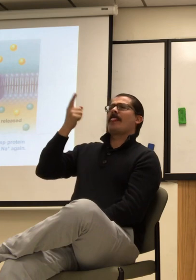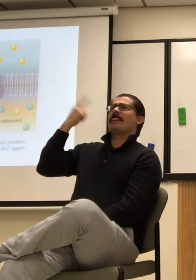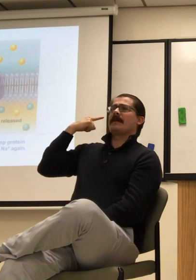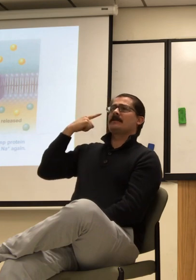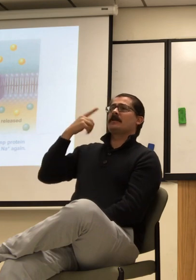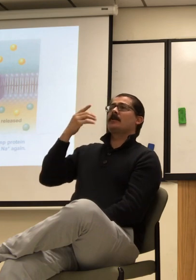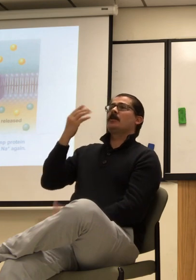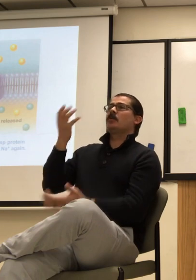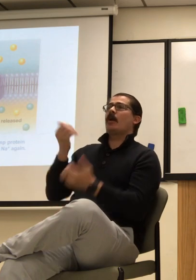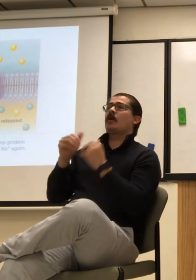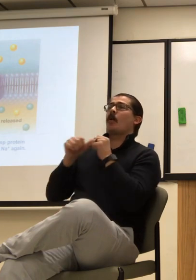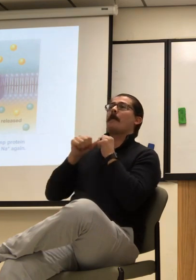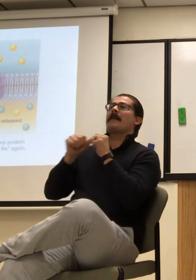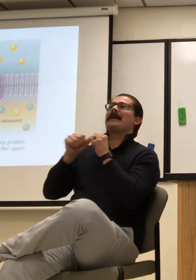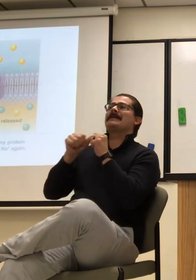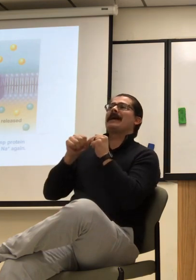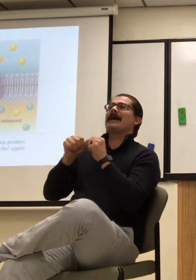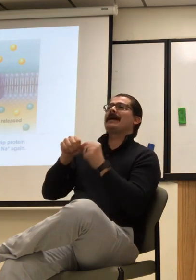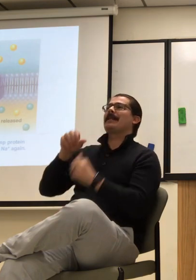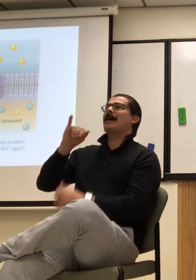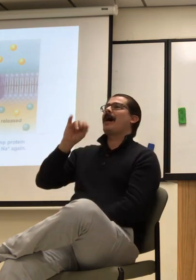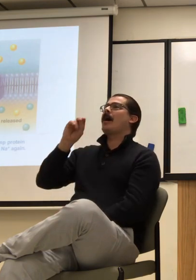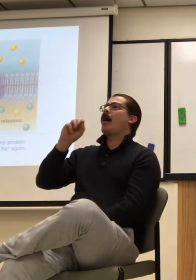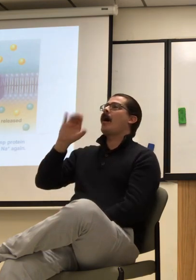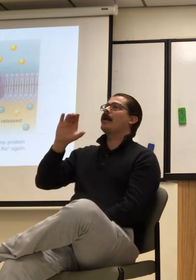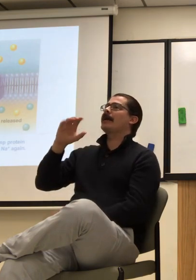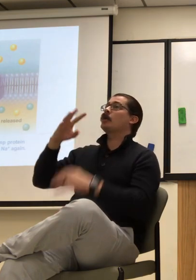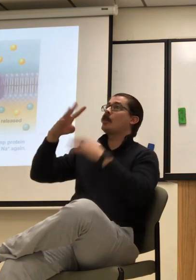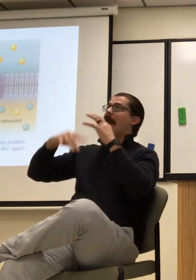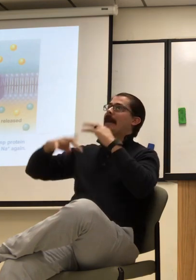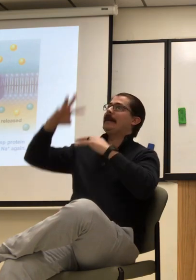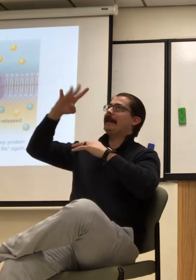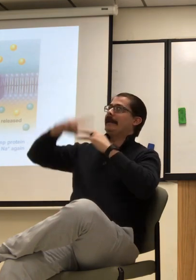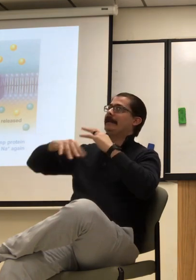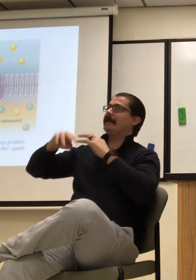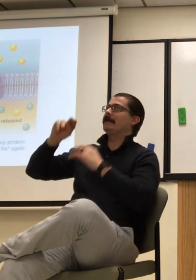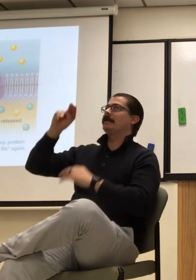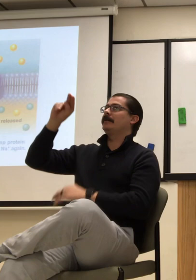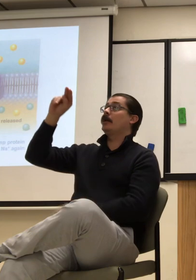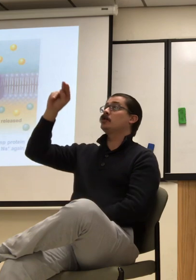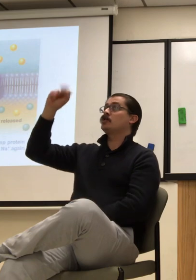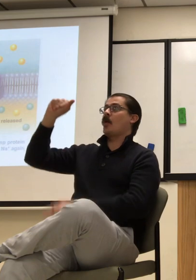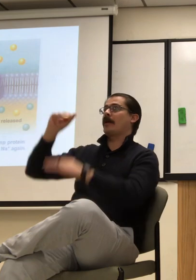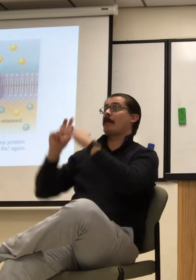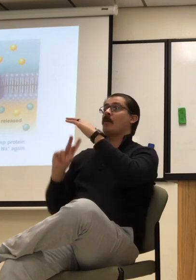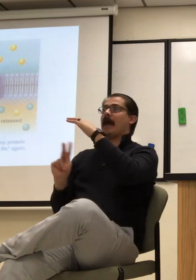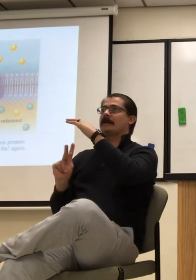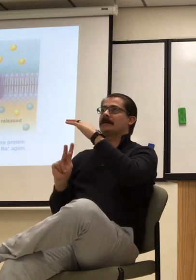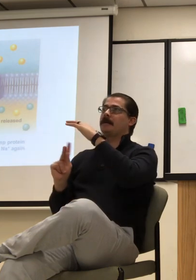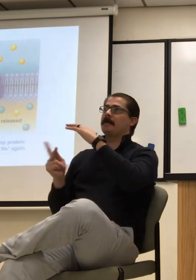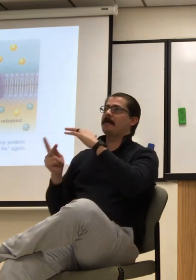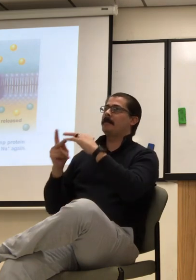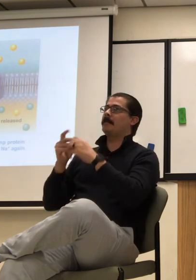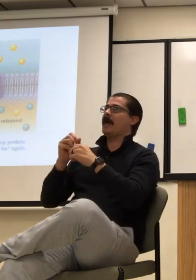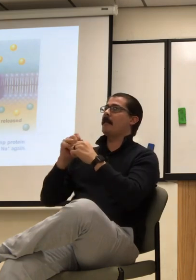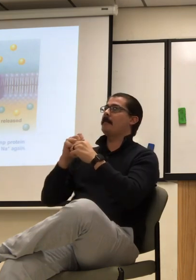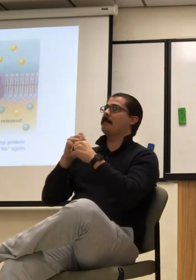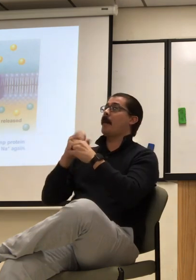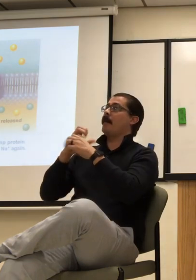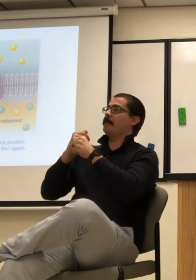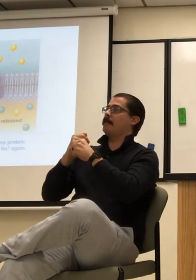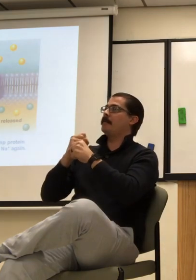to maintain these ionic gradients of sodium and potassium. The pump accomplishes this. Let me write that